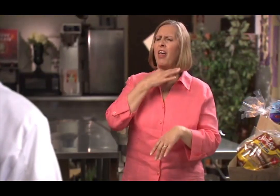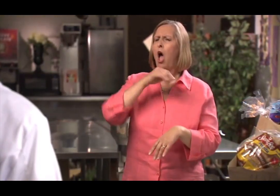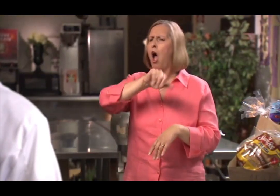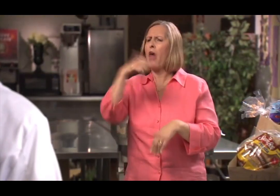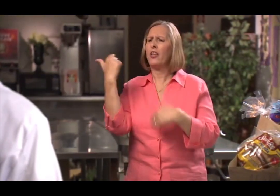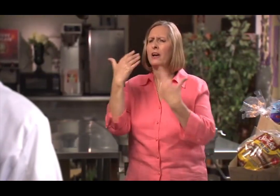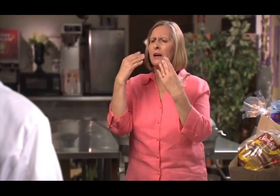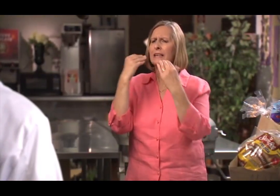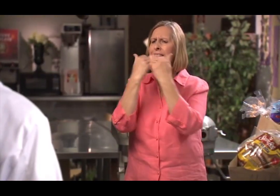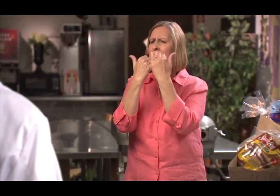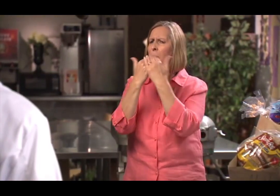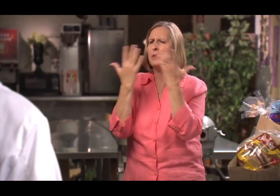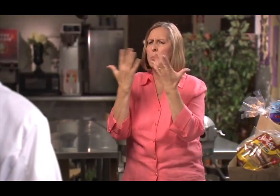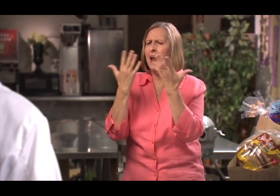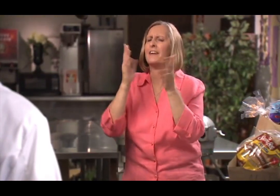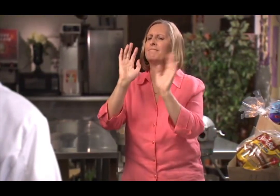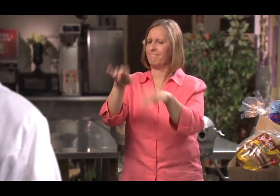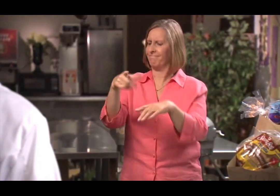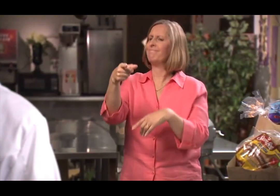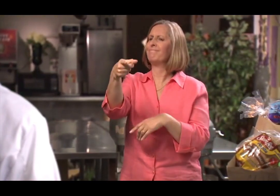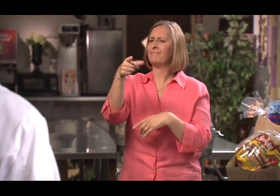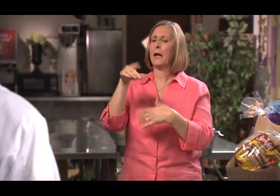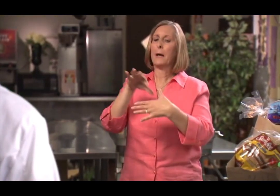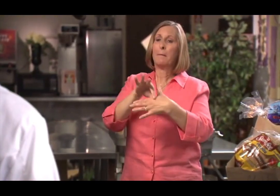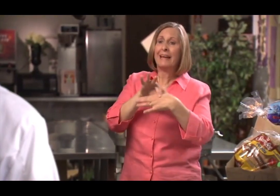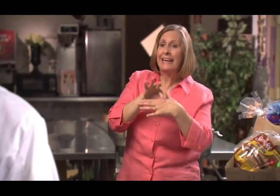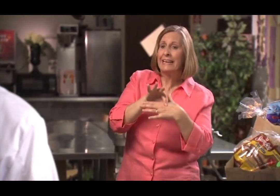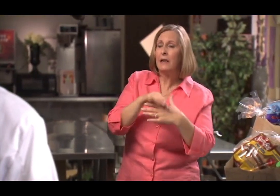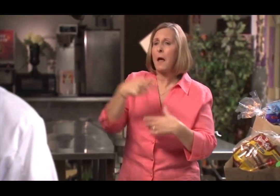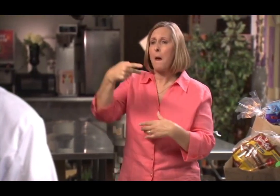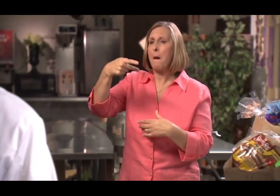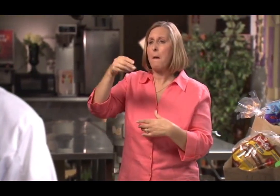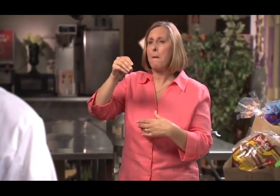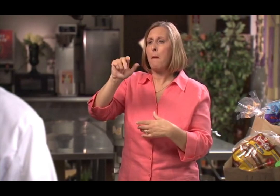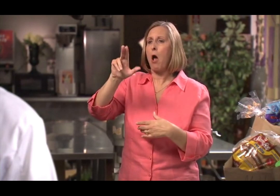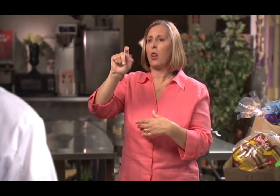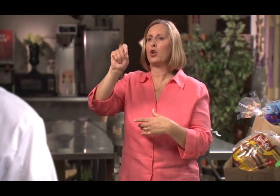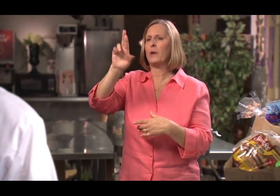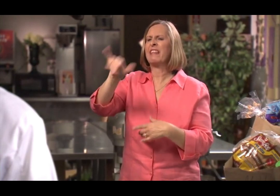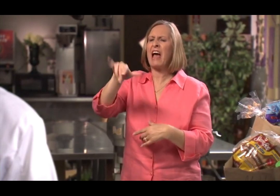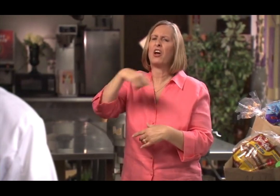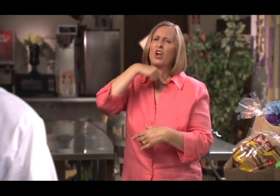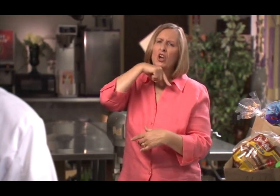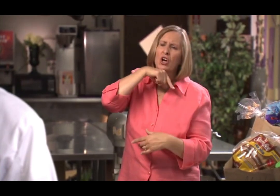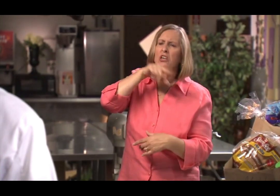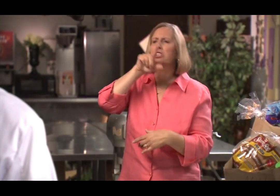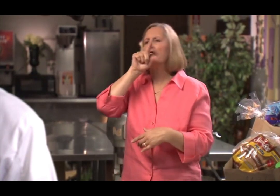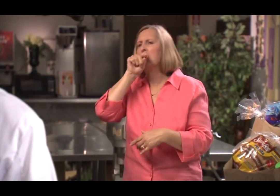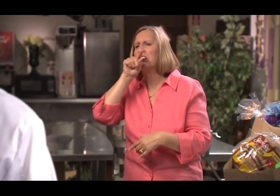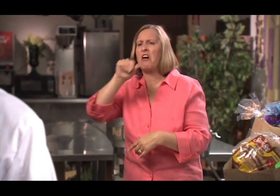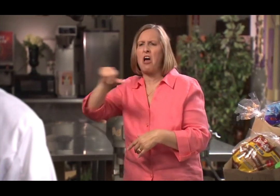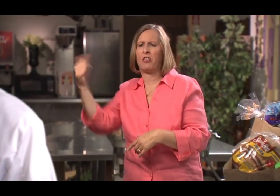I'm curious about other sandwich ingredients. What about meat and poultry, like turkey or chicken, for